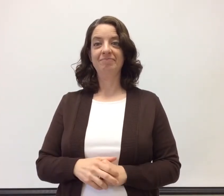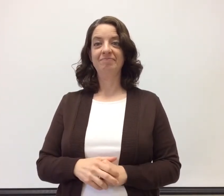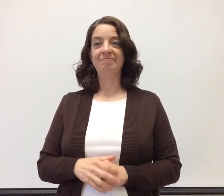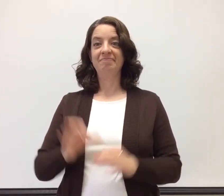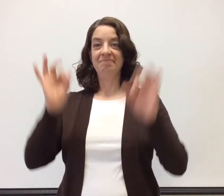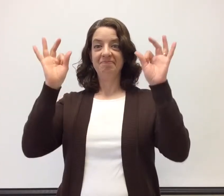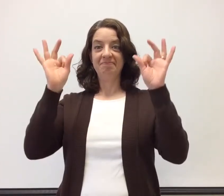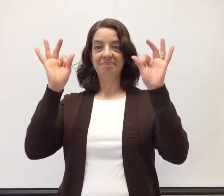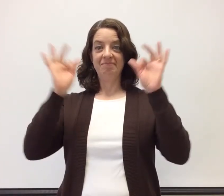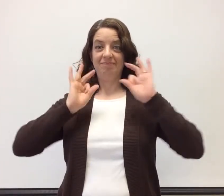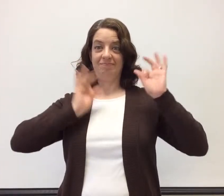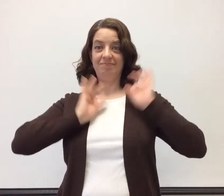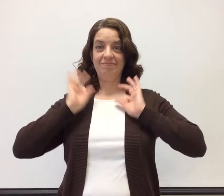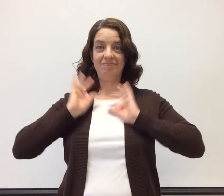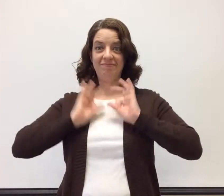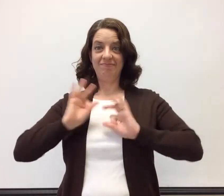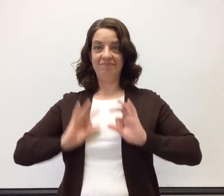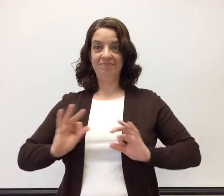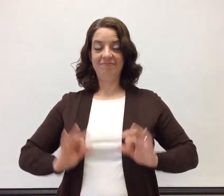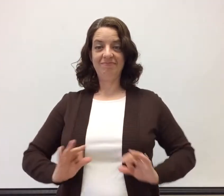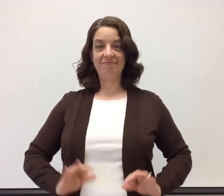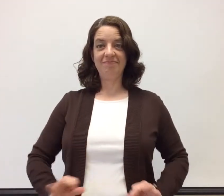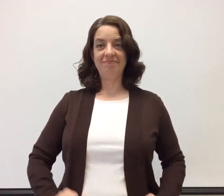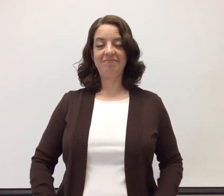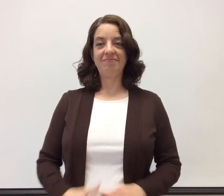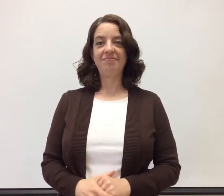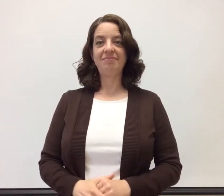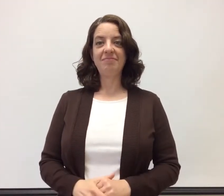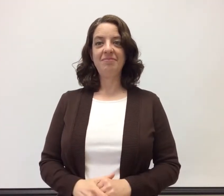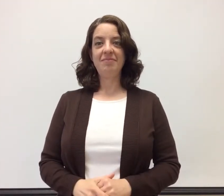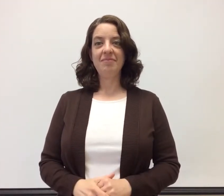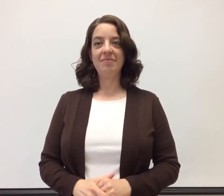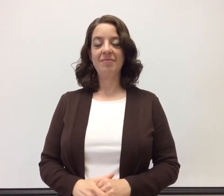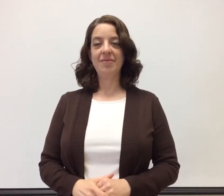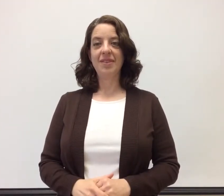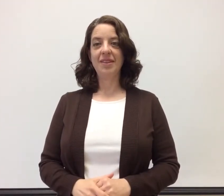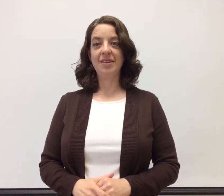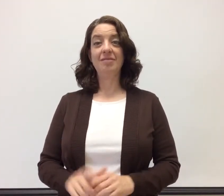So polka dots have an F hand shape, and then they look like this.